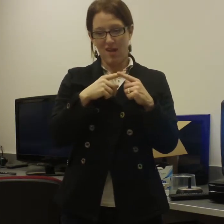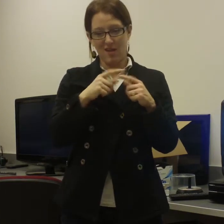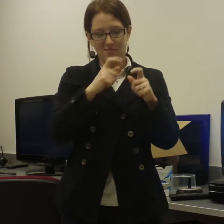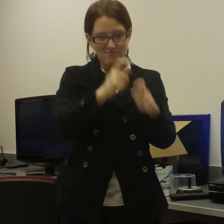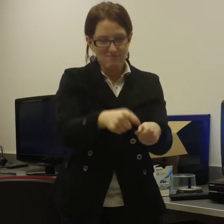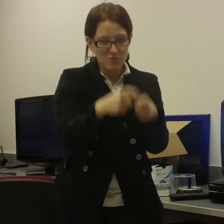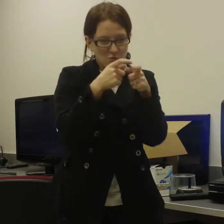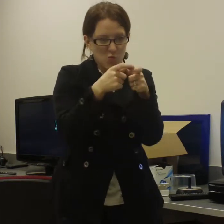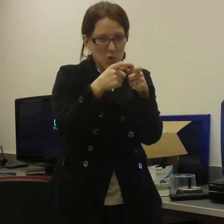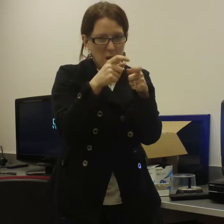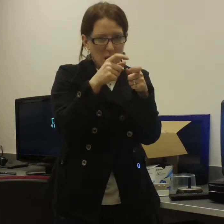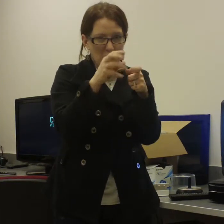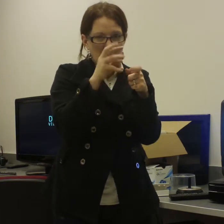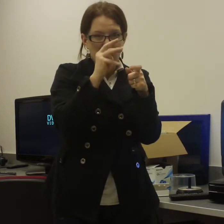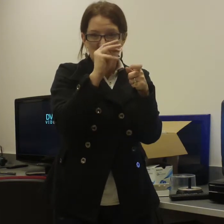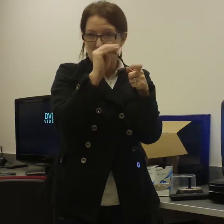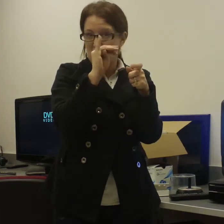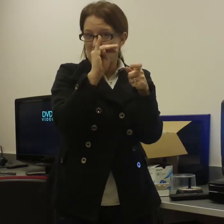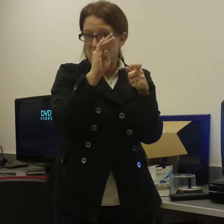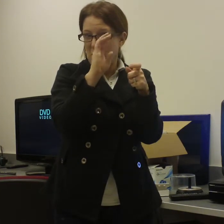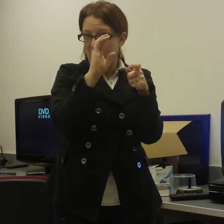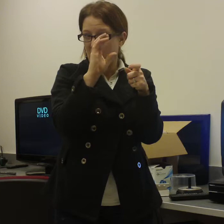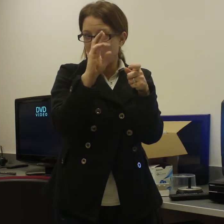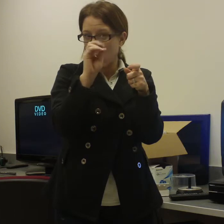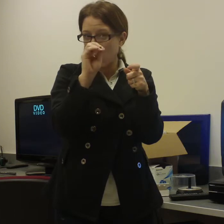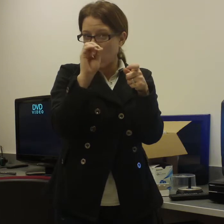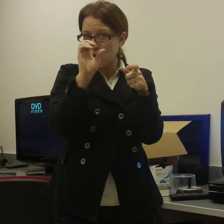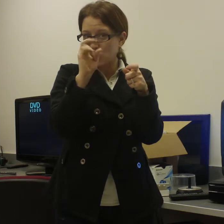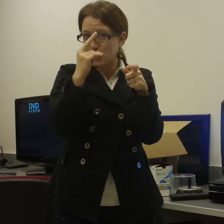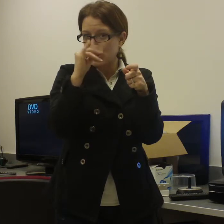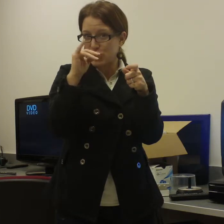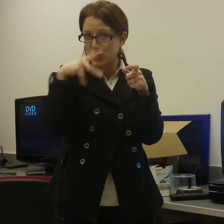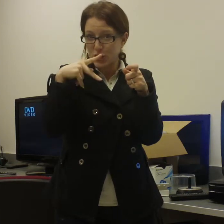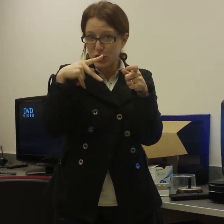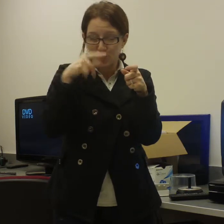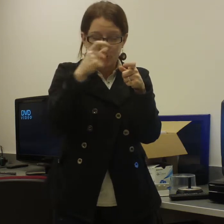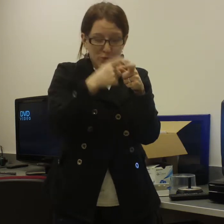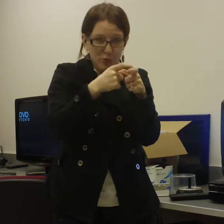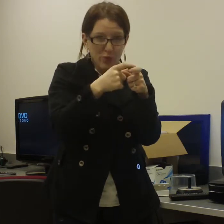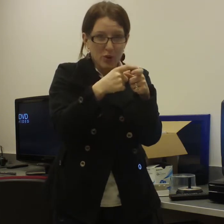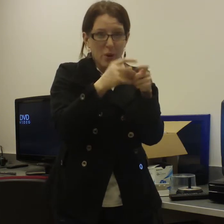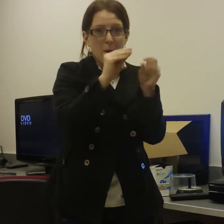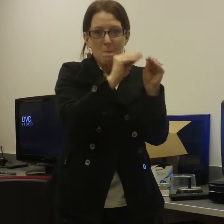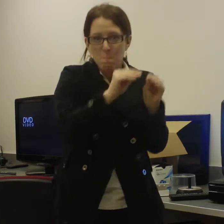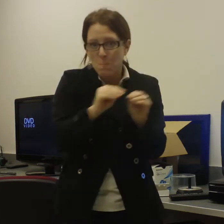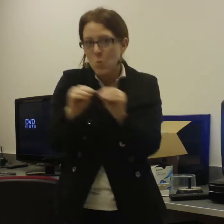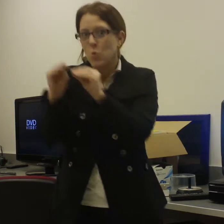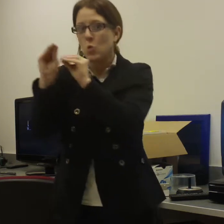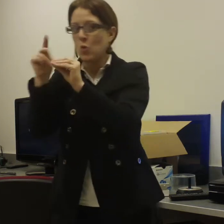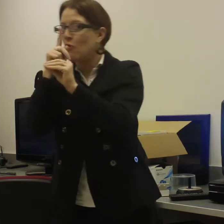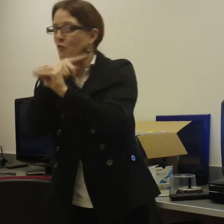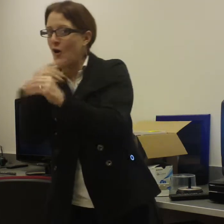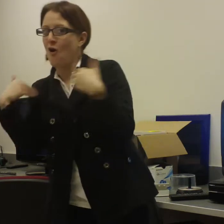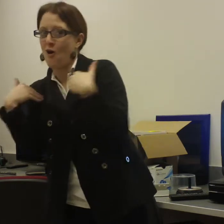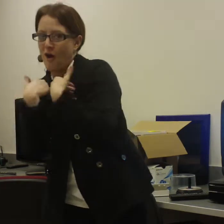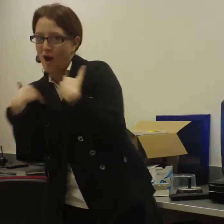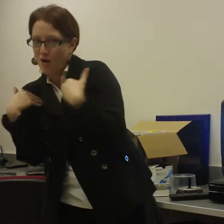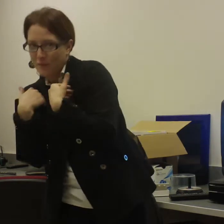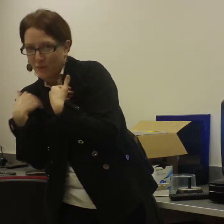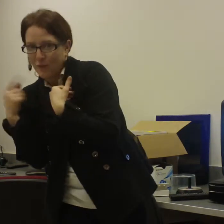that same sound. So there's no tape recorder or anything in there. It's just this microchip that will keep playing the same sound. But it's amazing now the technology they